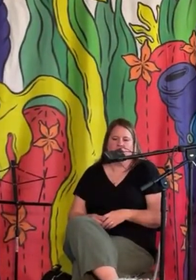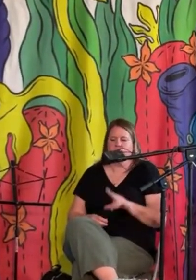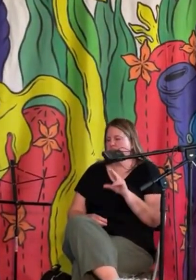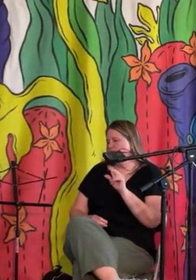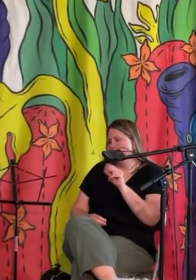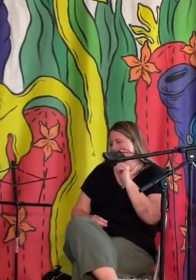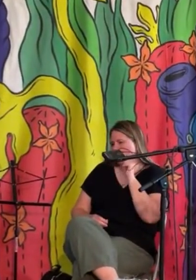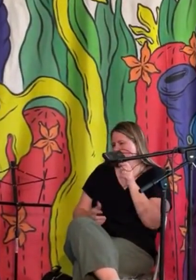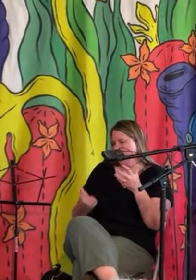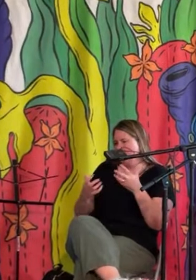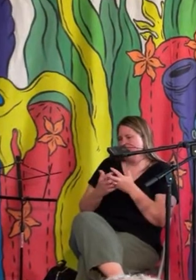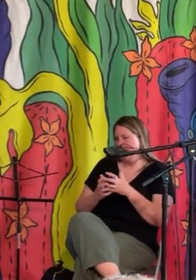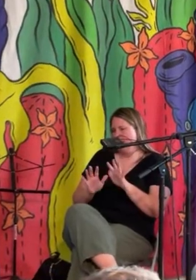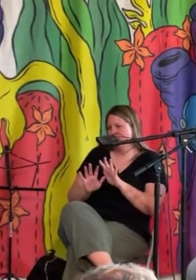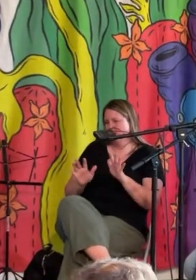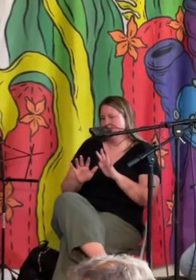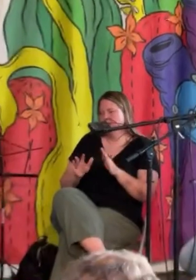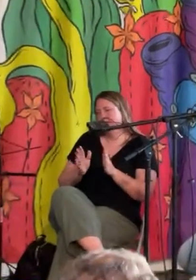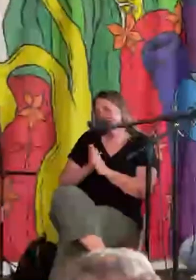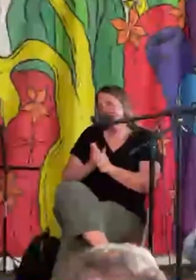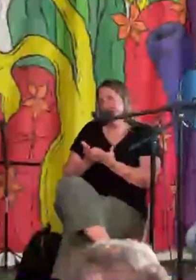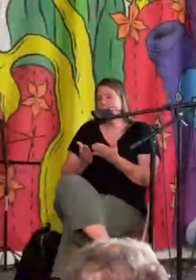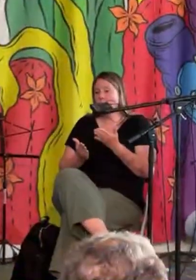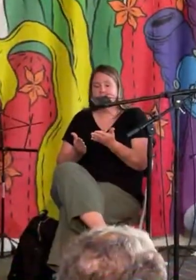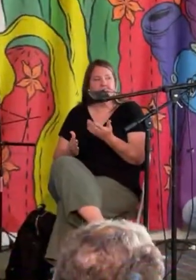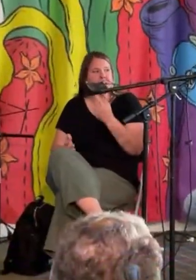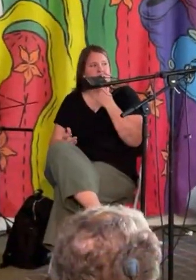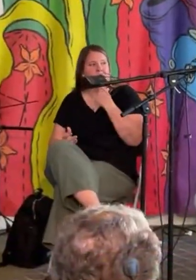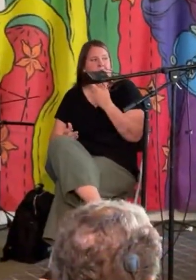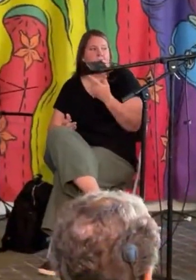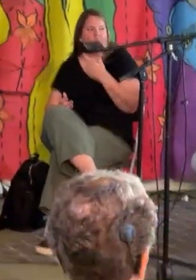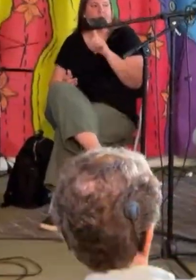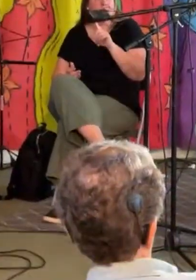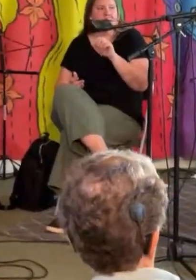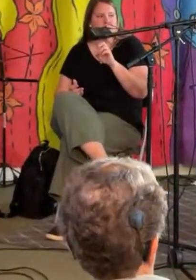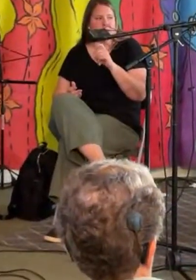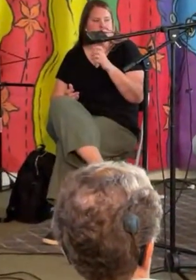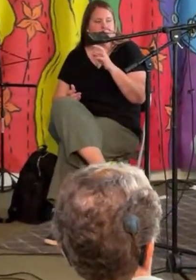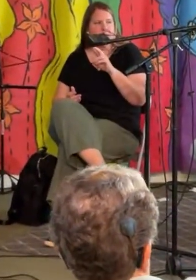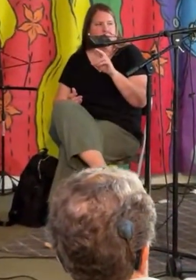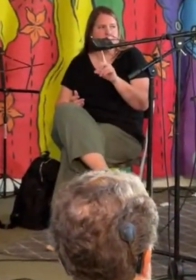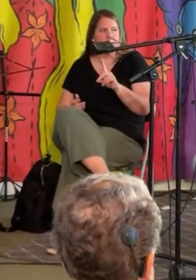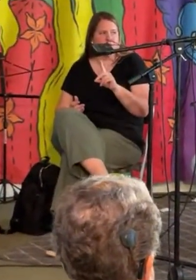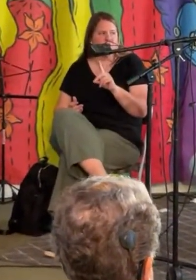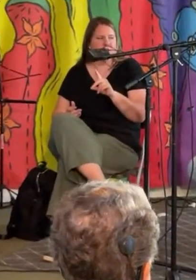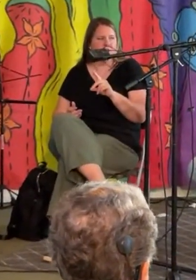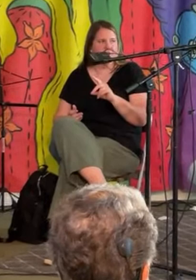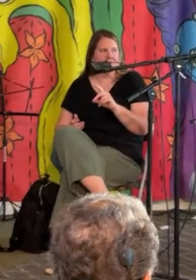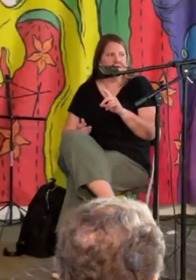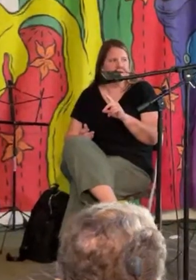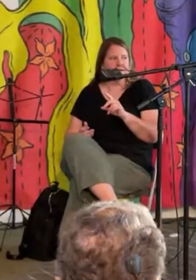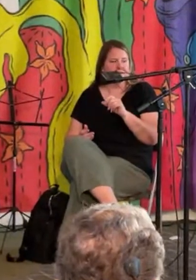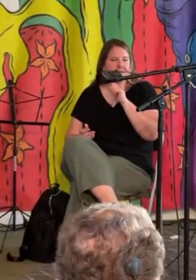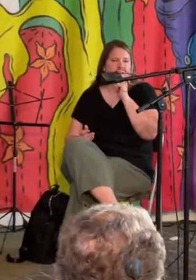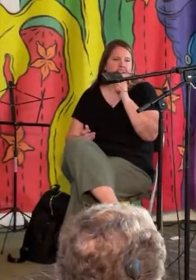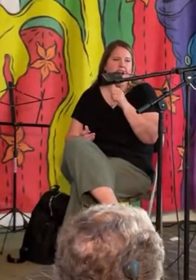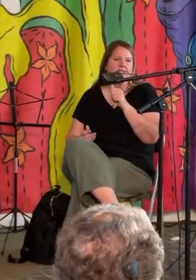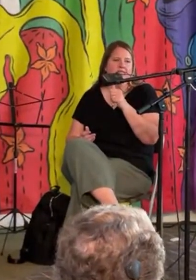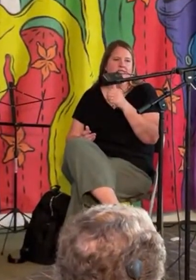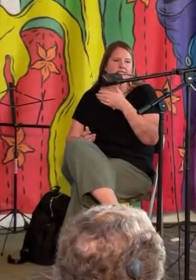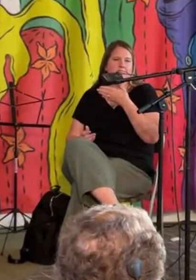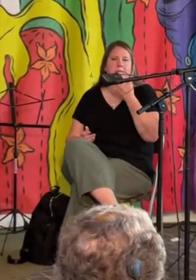we can have matching tattoos. But then the book was there and I was like, oh look, it's my leopard. So, you know, not the greatest story,